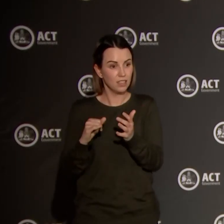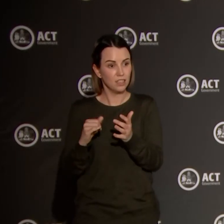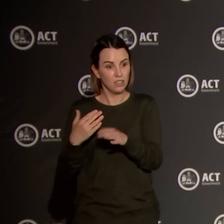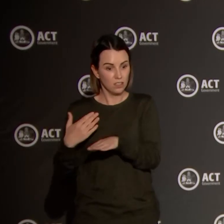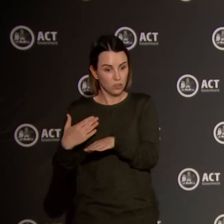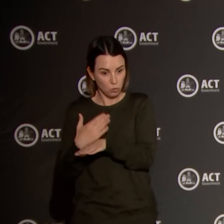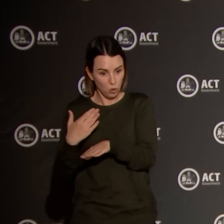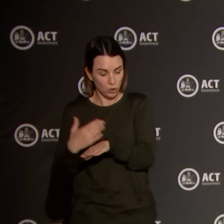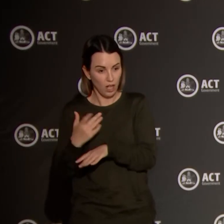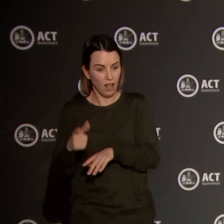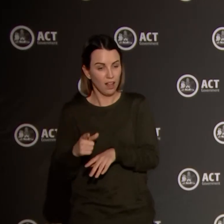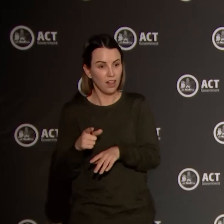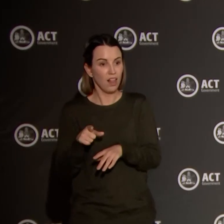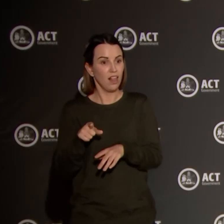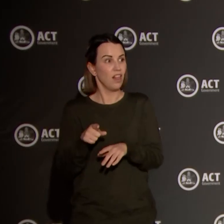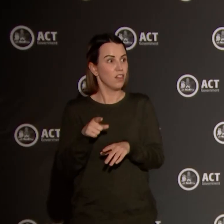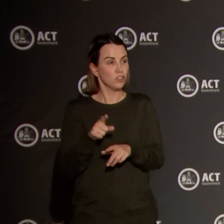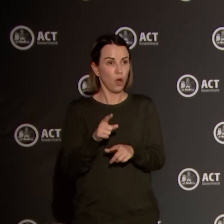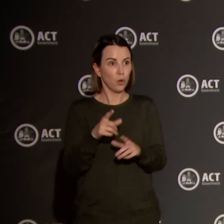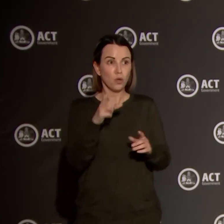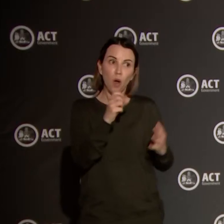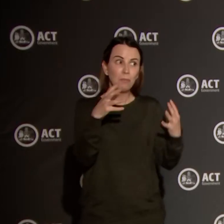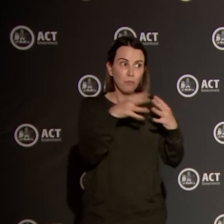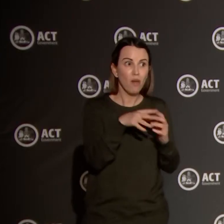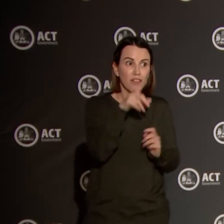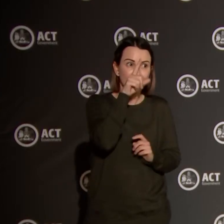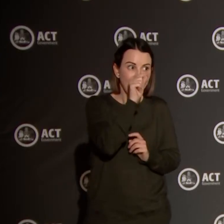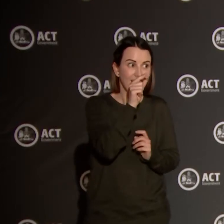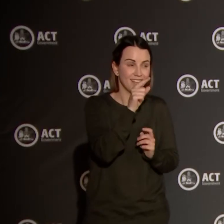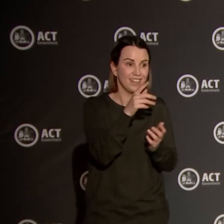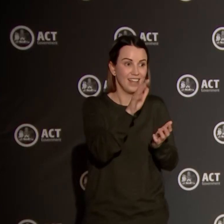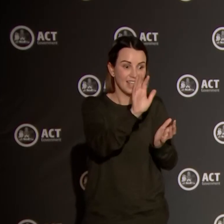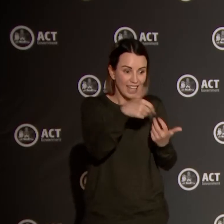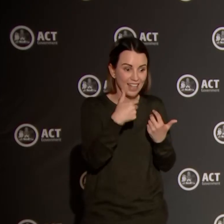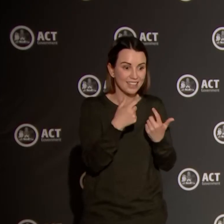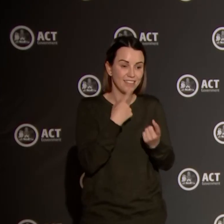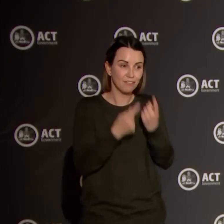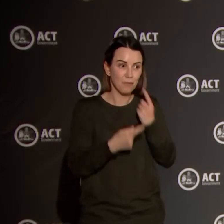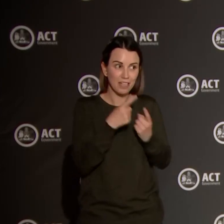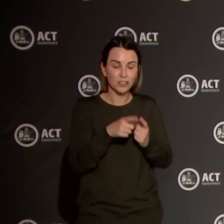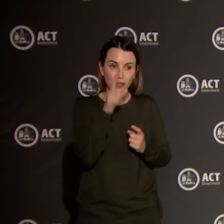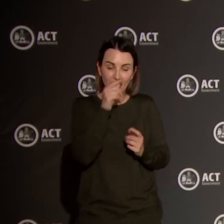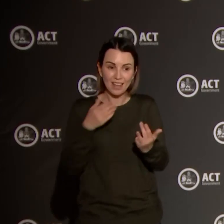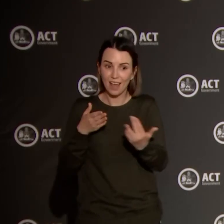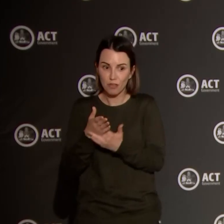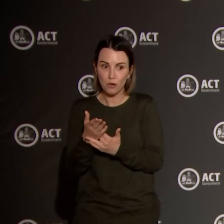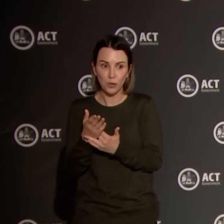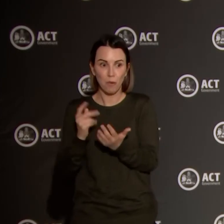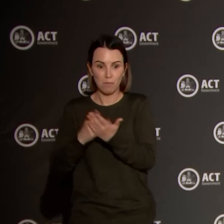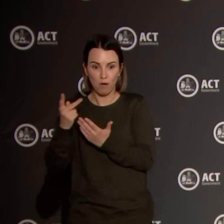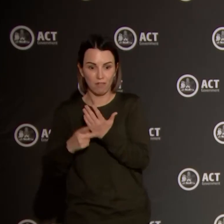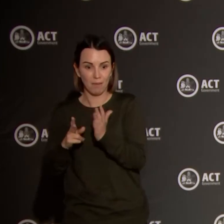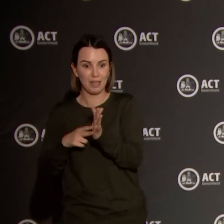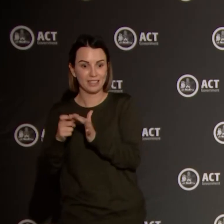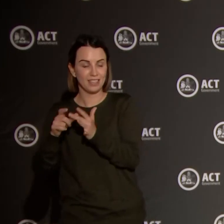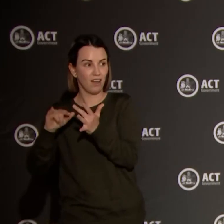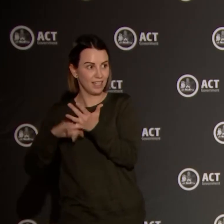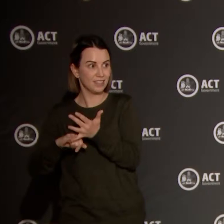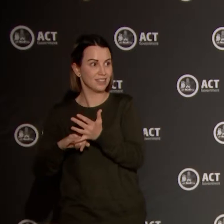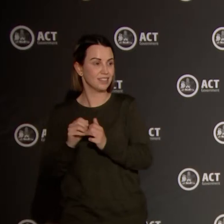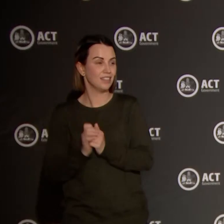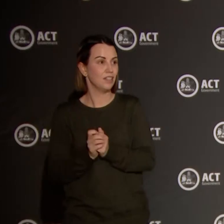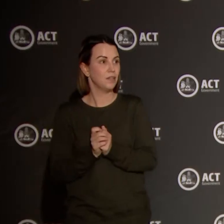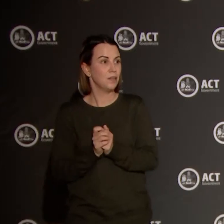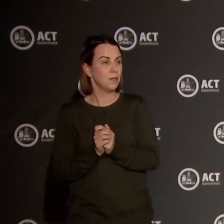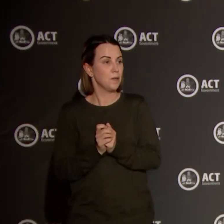fact that they can get this data highlights the fact they have the capacity to do this through NDIS, right? So dose 1